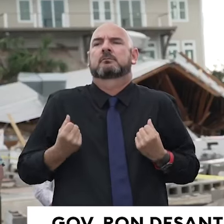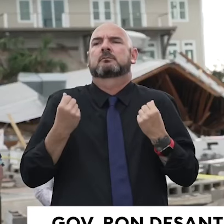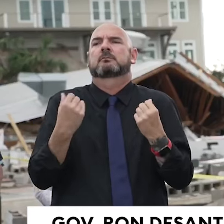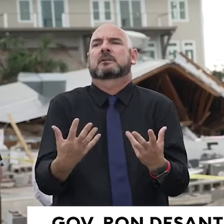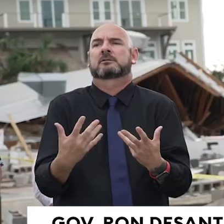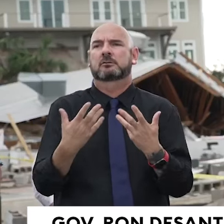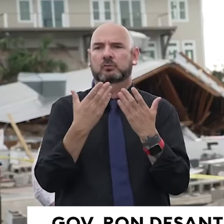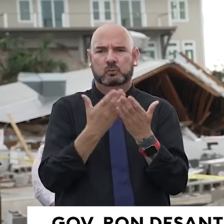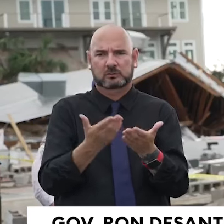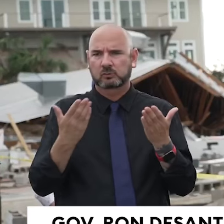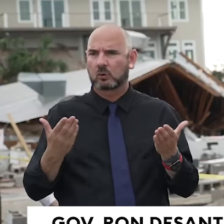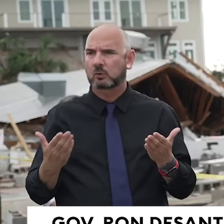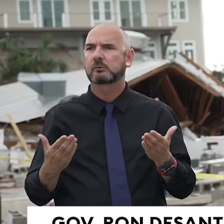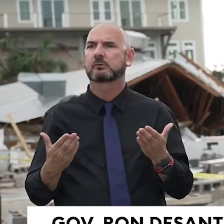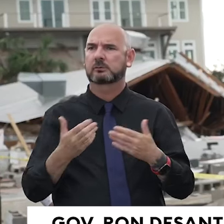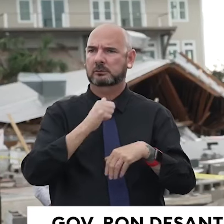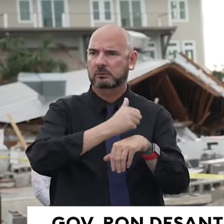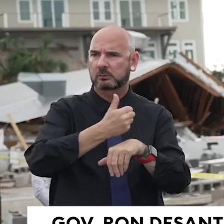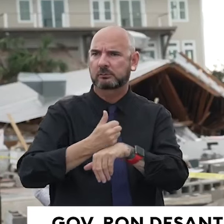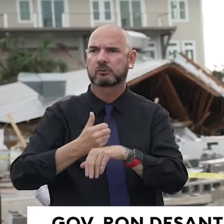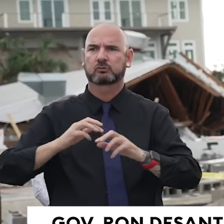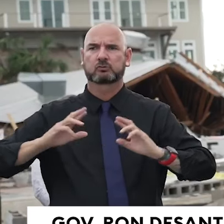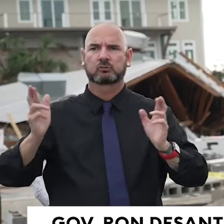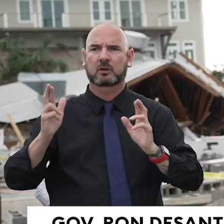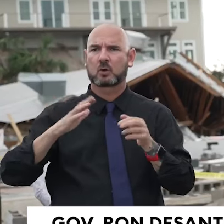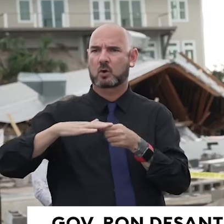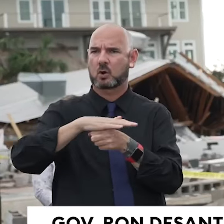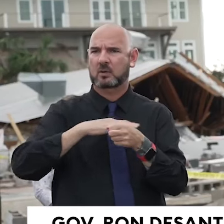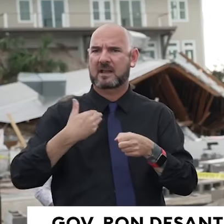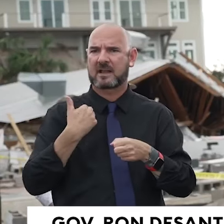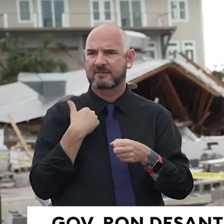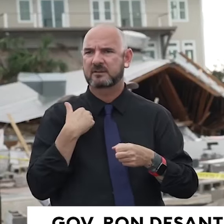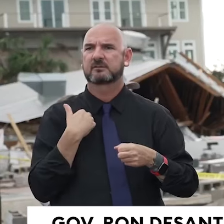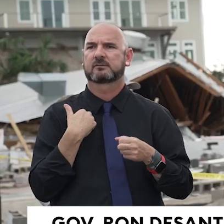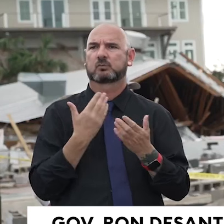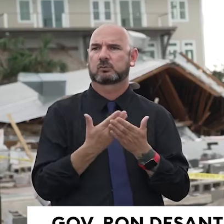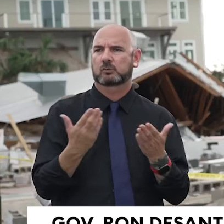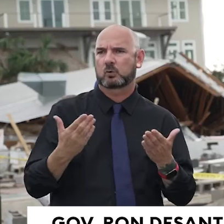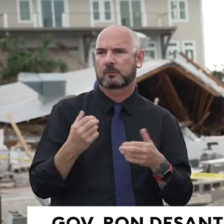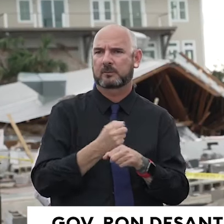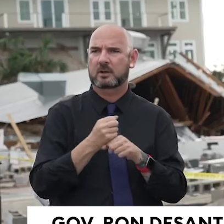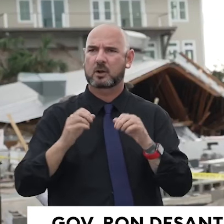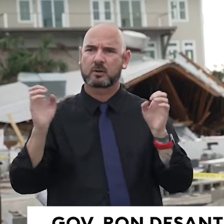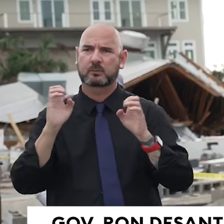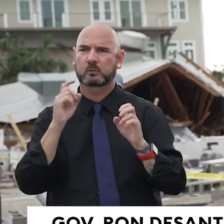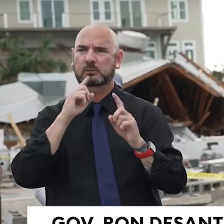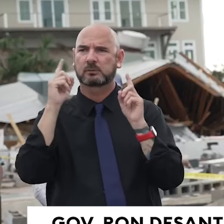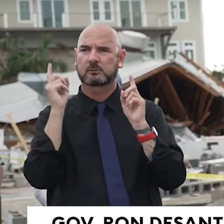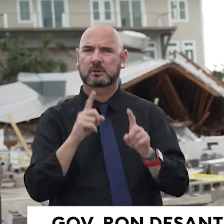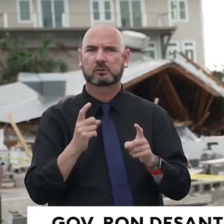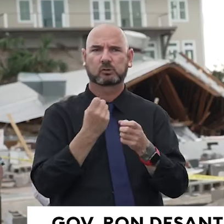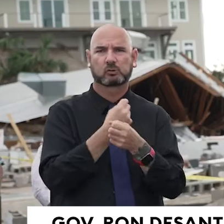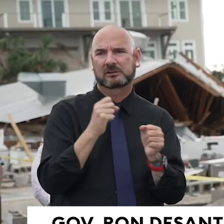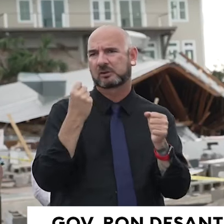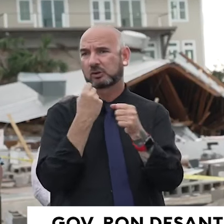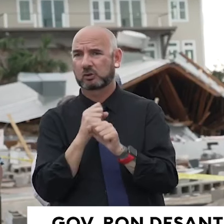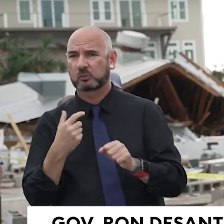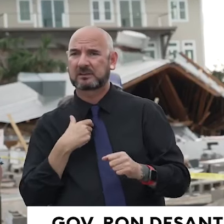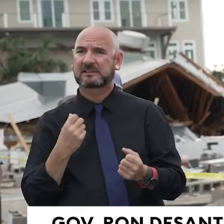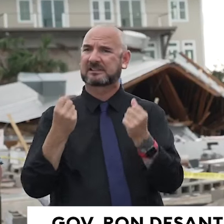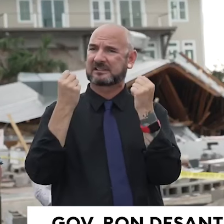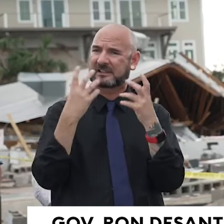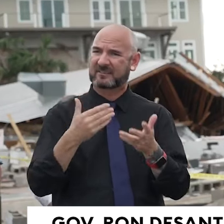resources staged. Locals had resources to make emergency response and rescues. And there were thousands of